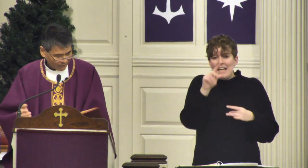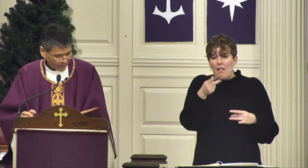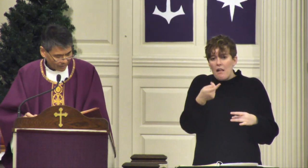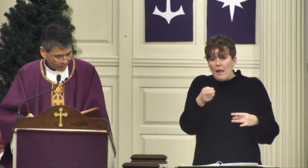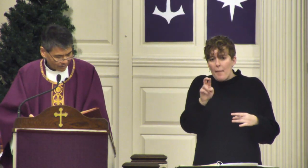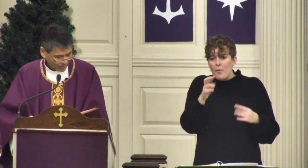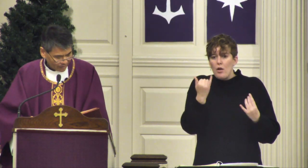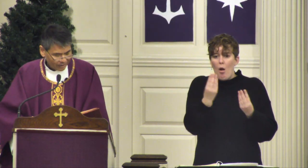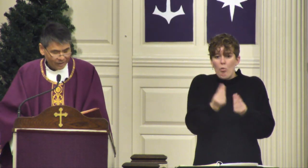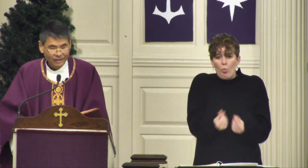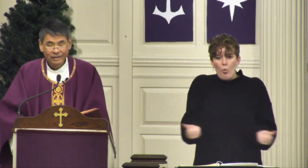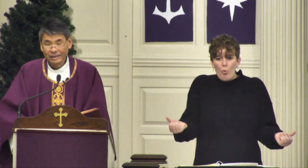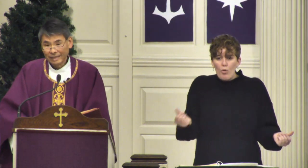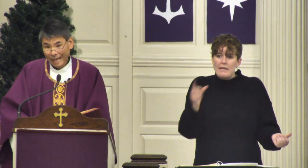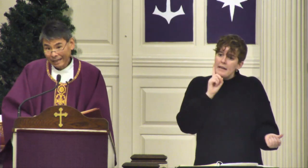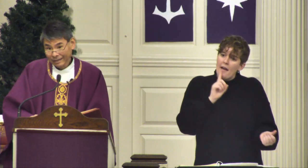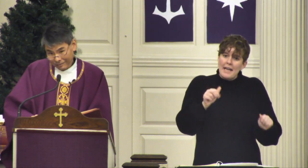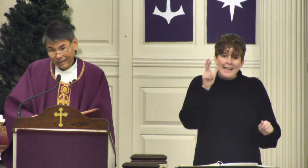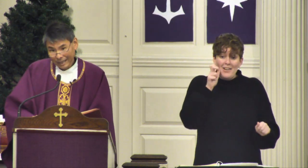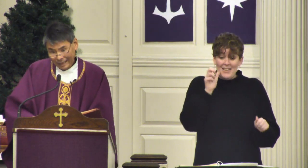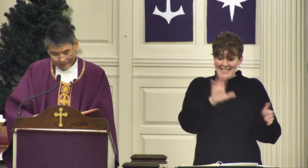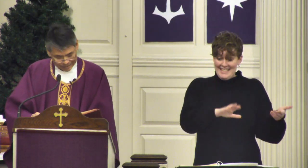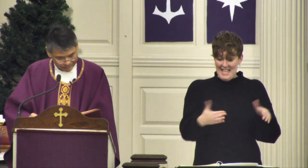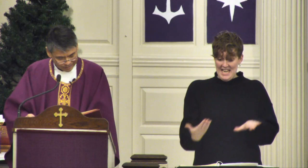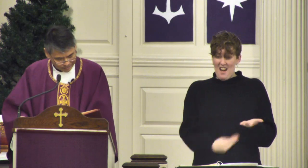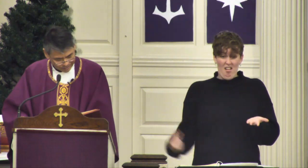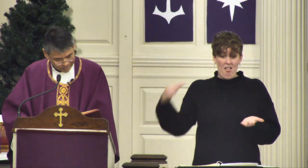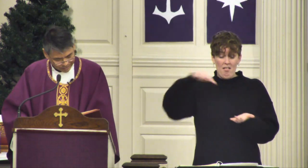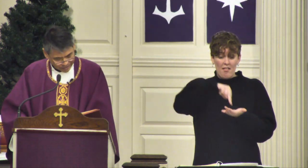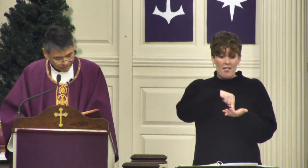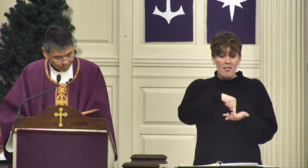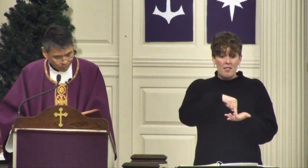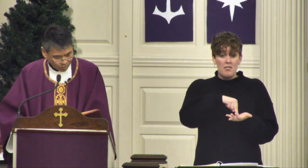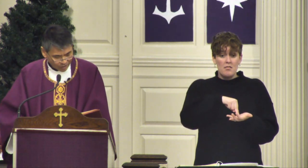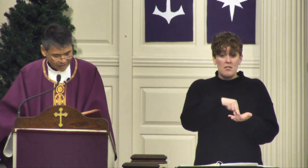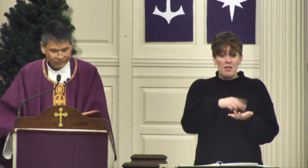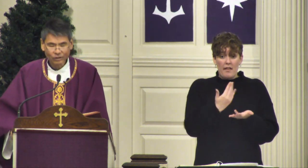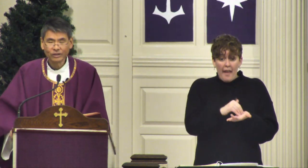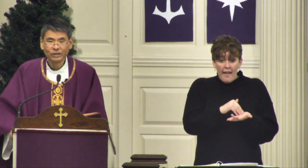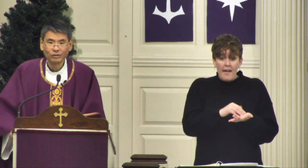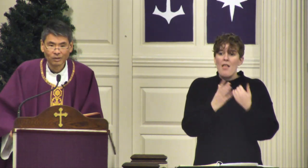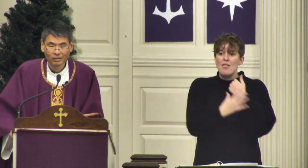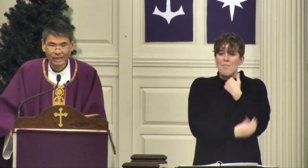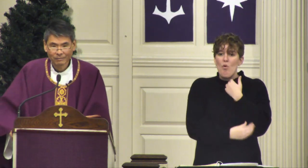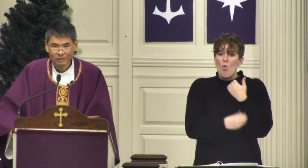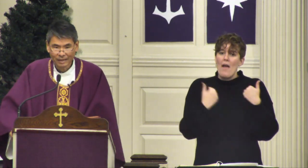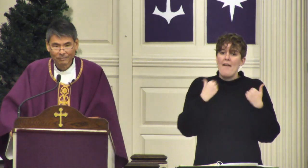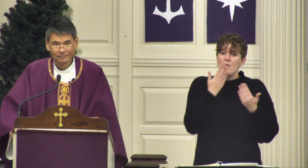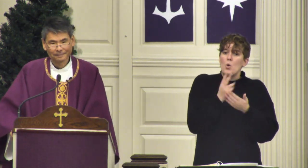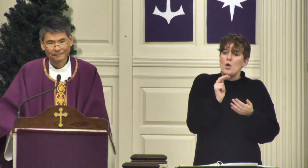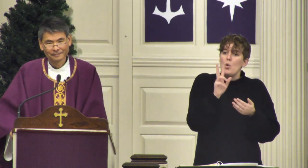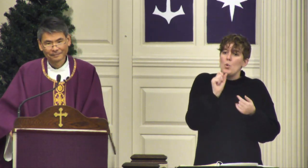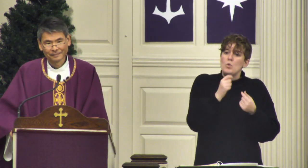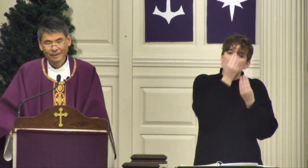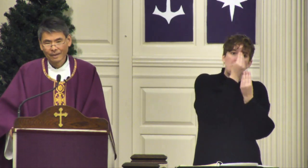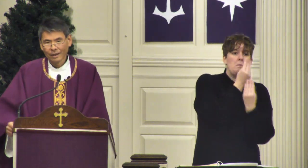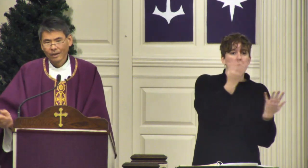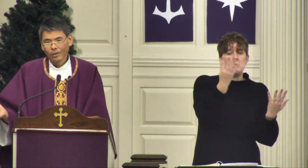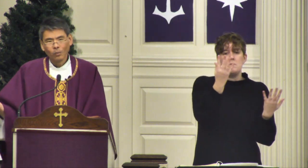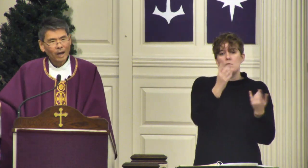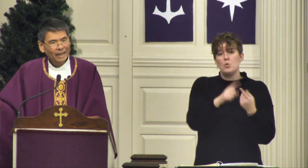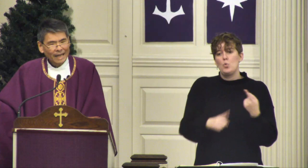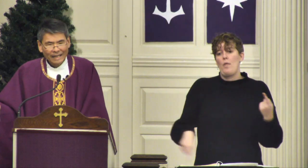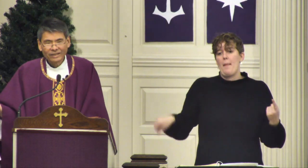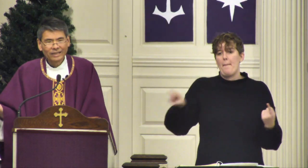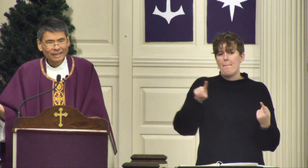hear, dead are raised, and the poor have good news proclaimed to them. Why